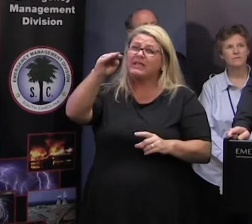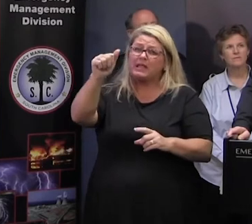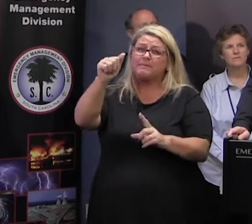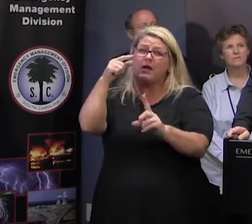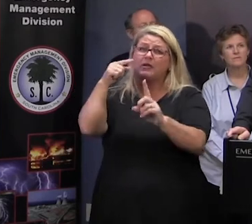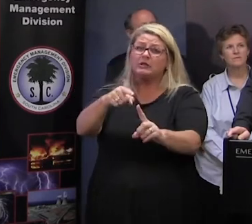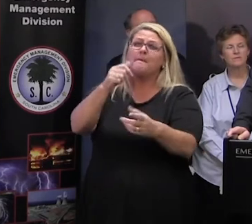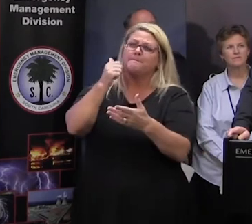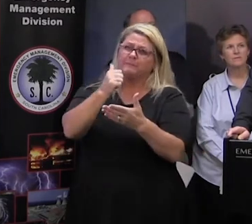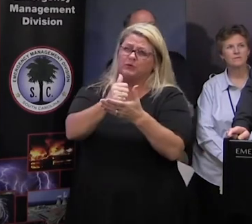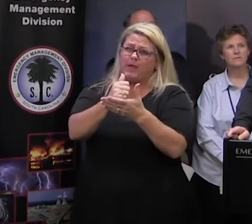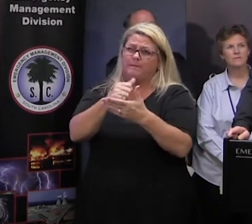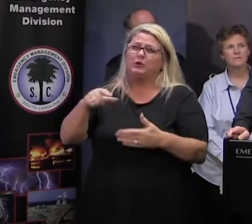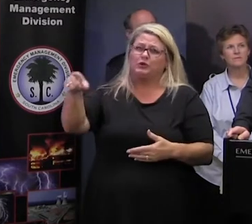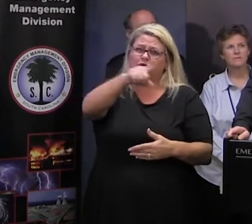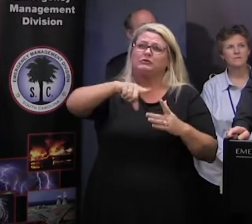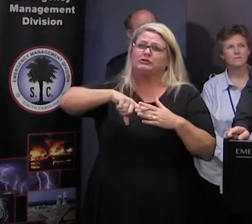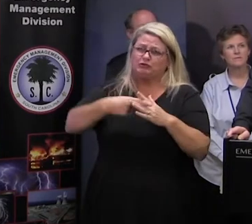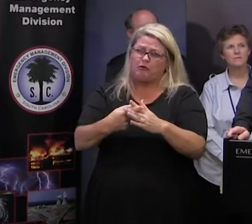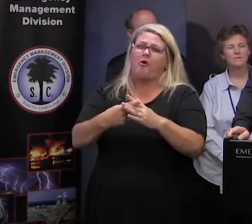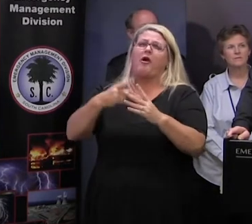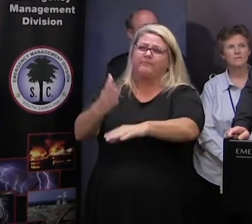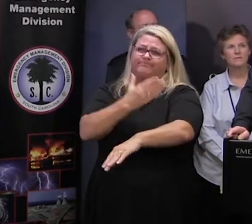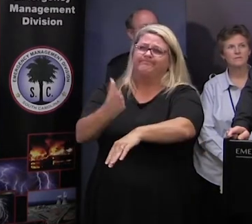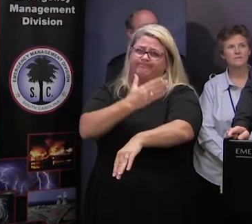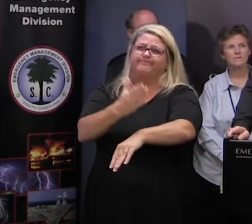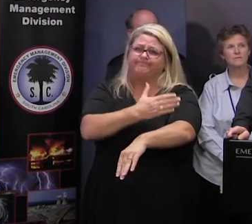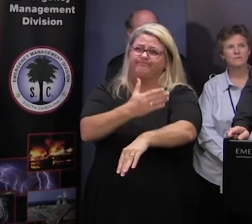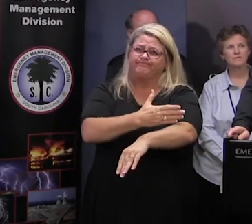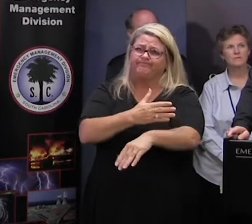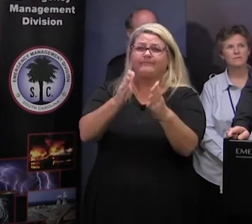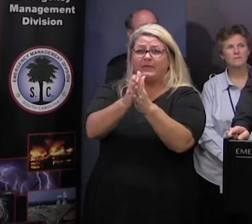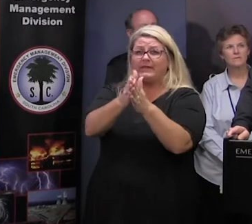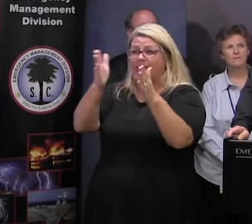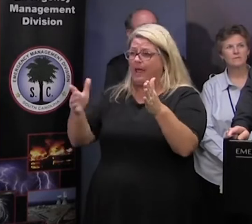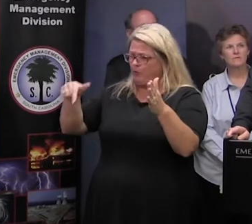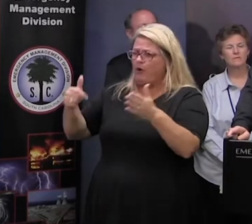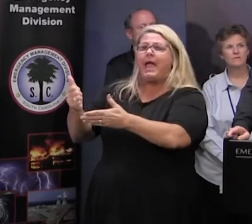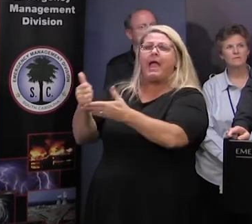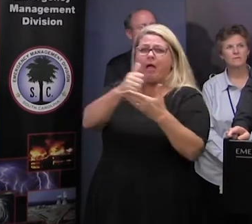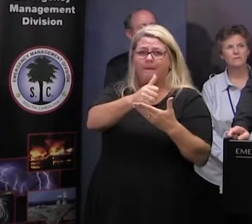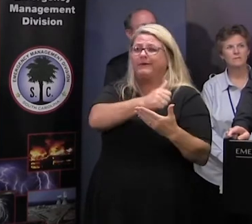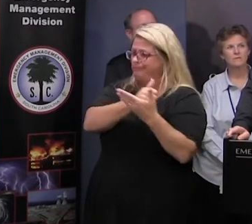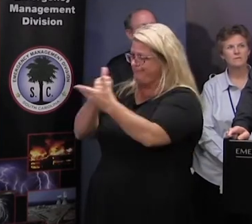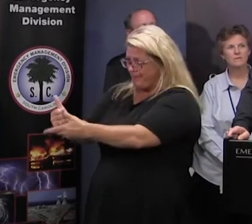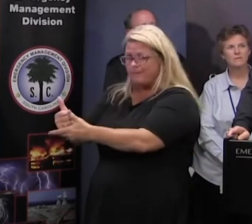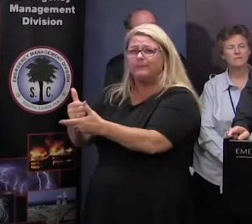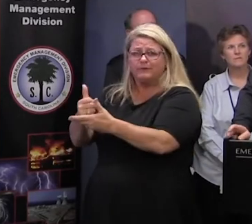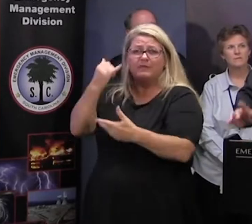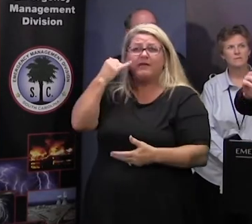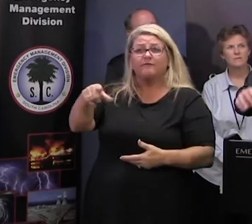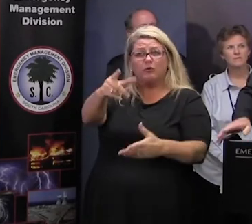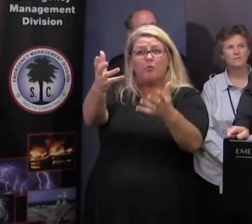to kickstart recovery. You know, this is also a time where neighbor needs to help neighbor, and people need to get involved. If you're interested in helping